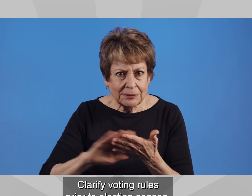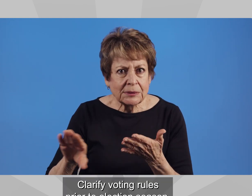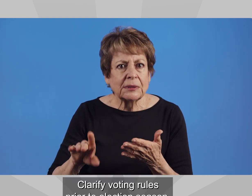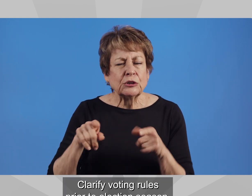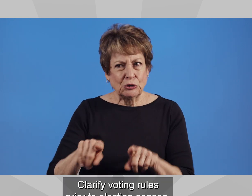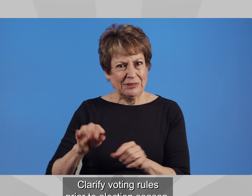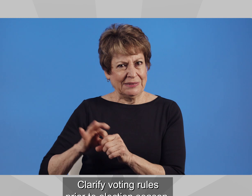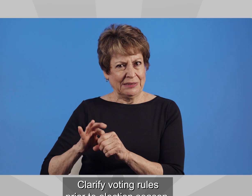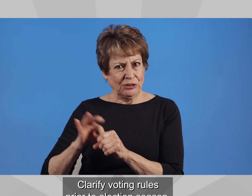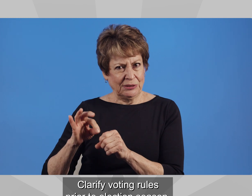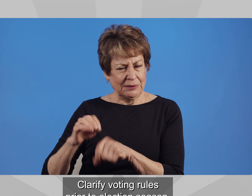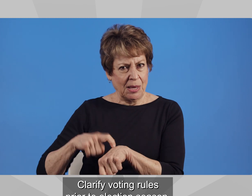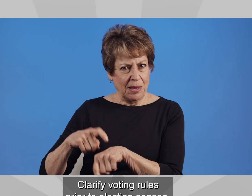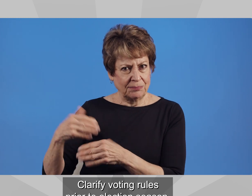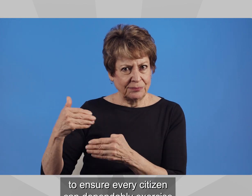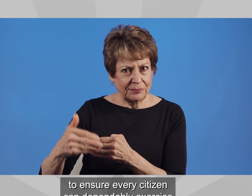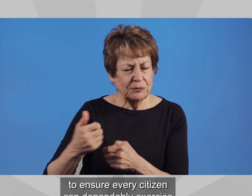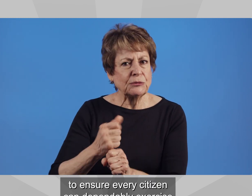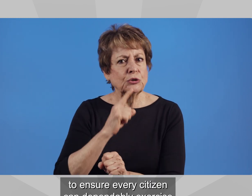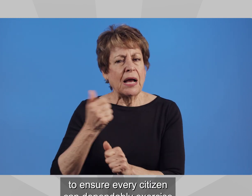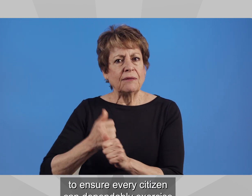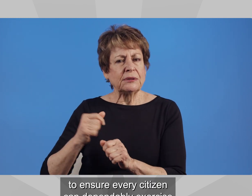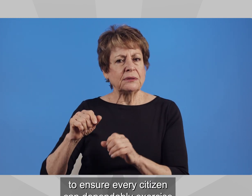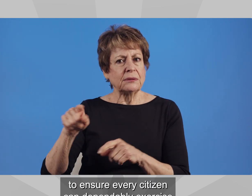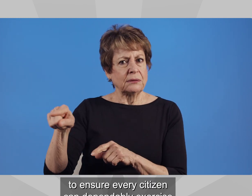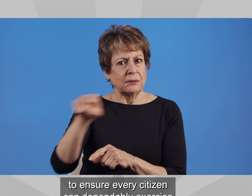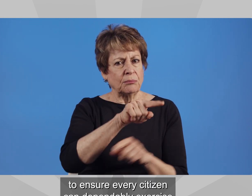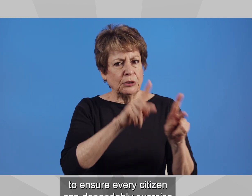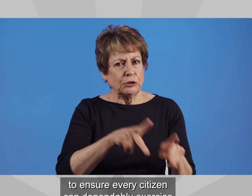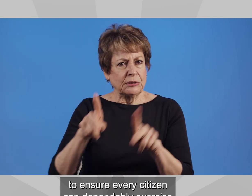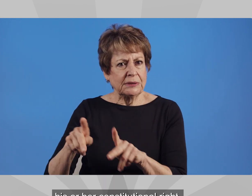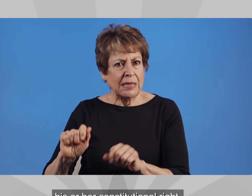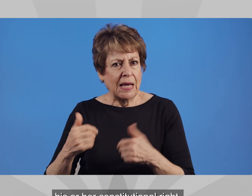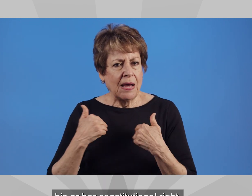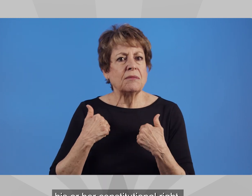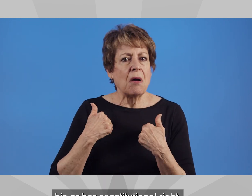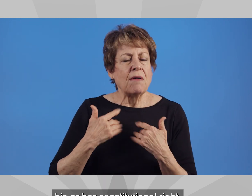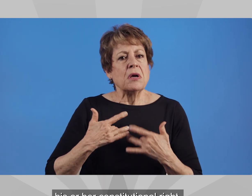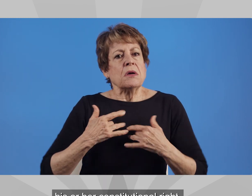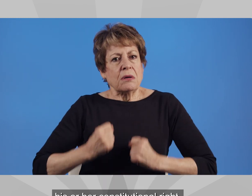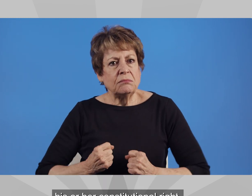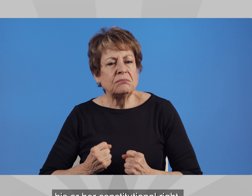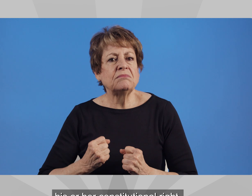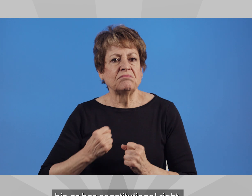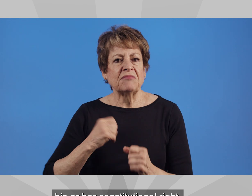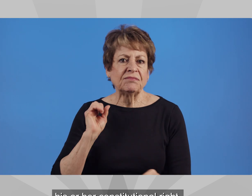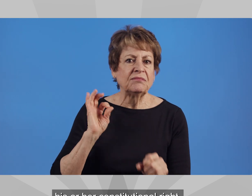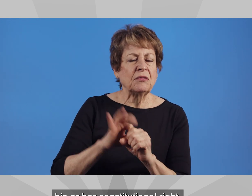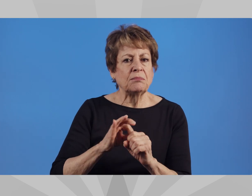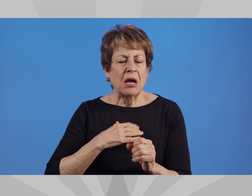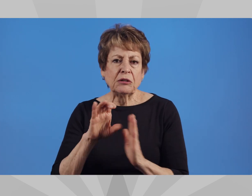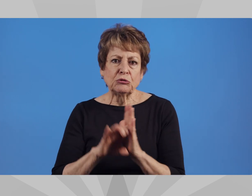Clarify voting rules prior to election season to ensure every citizen can dependably exercise his or her